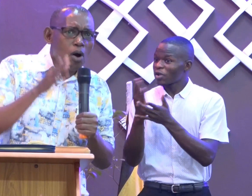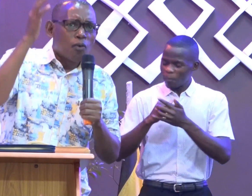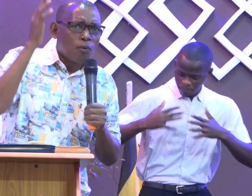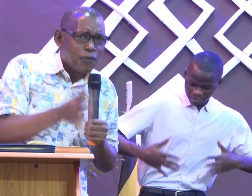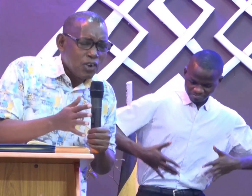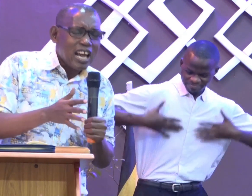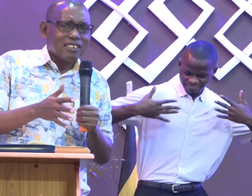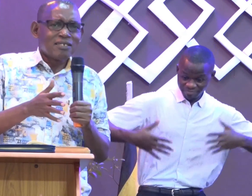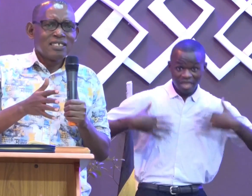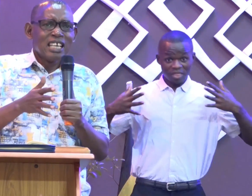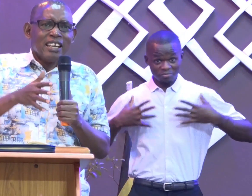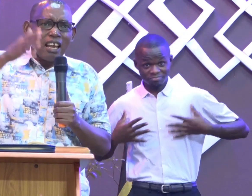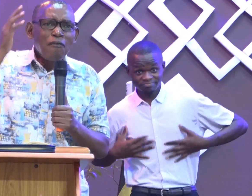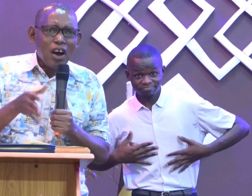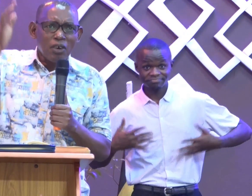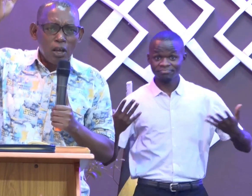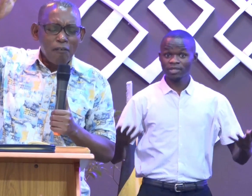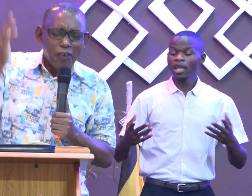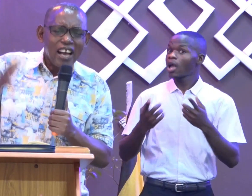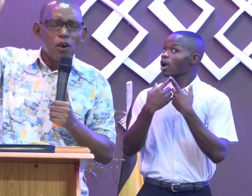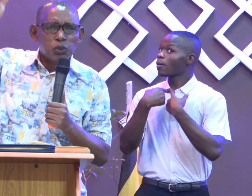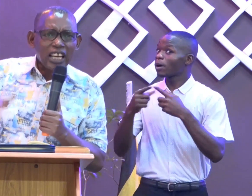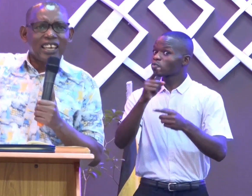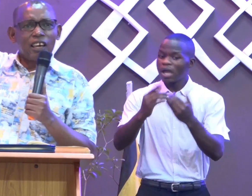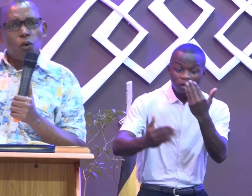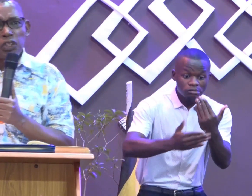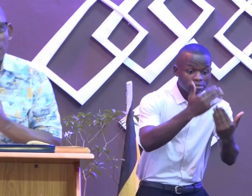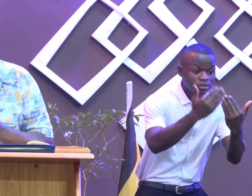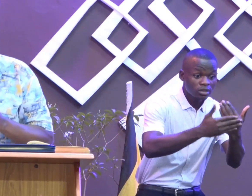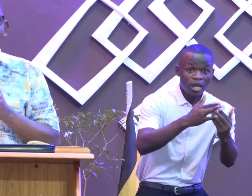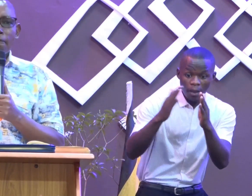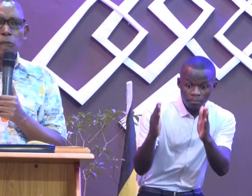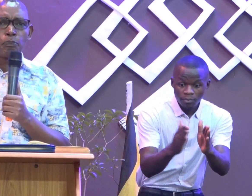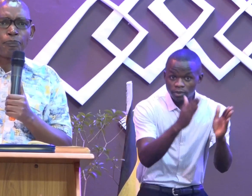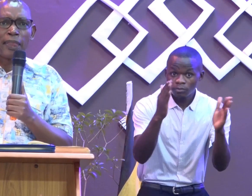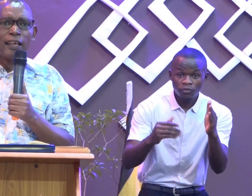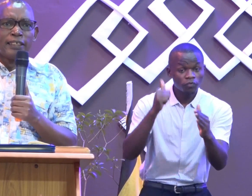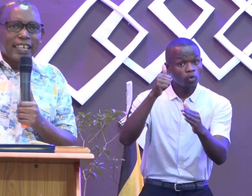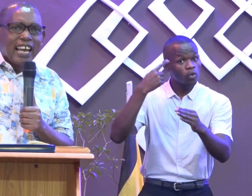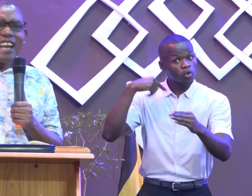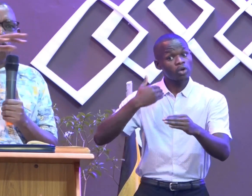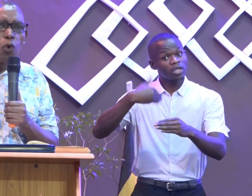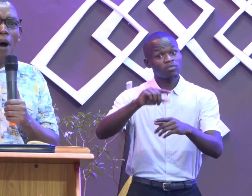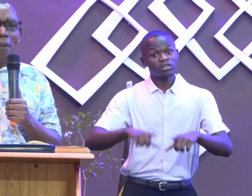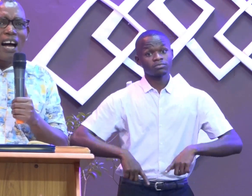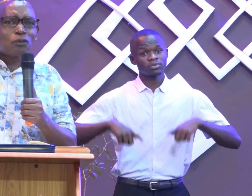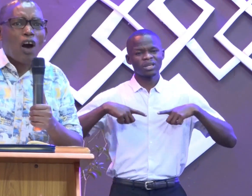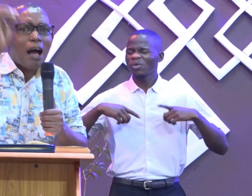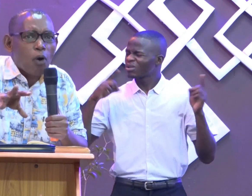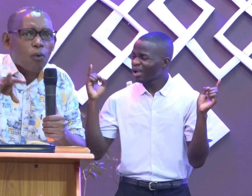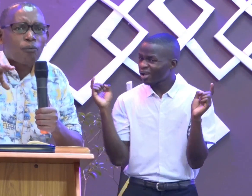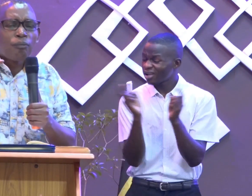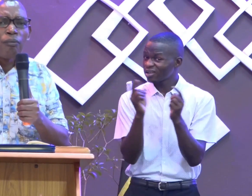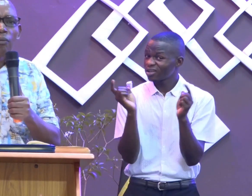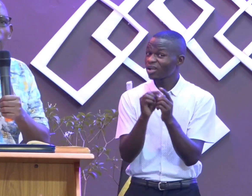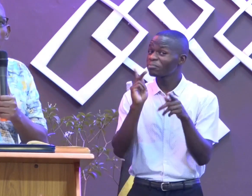buno obw'okuvunda. Naye tewafaayo kutegekera ogutavunda. Kigenda kuluma abantu